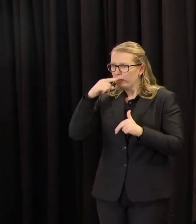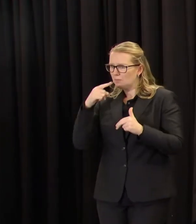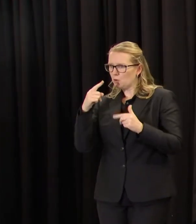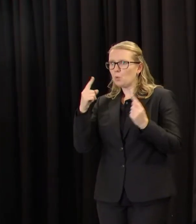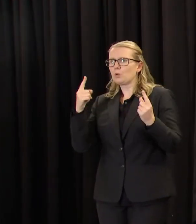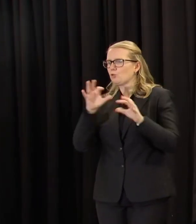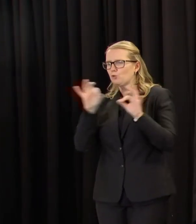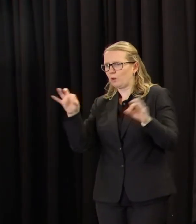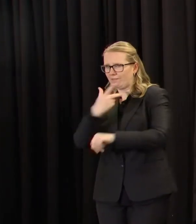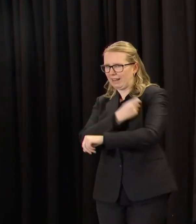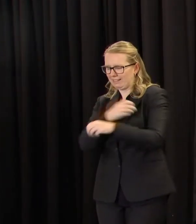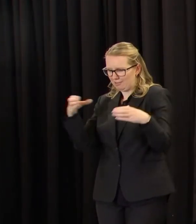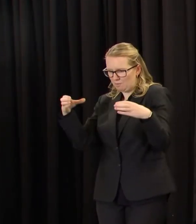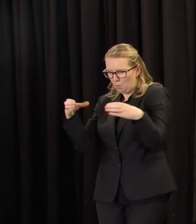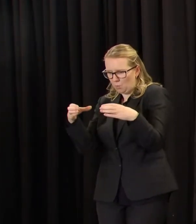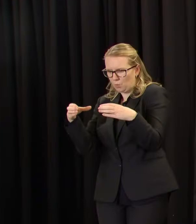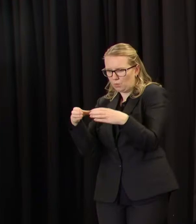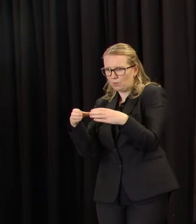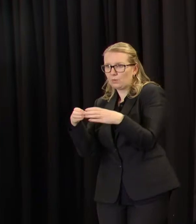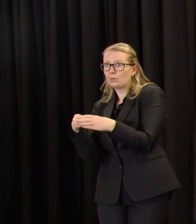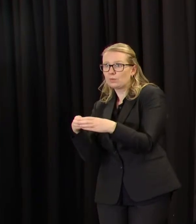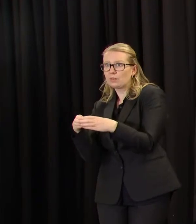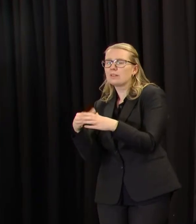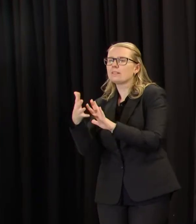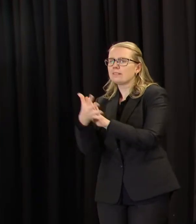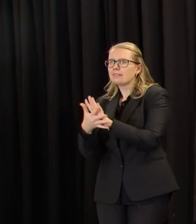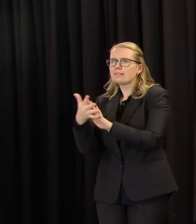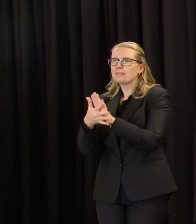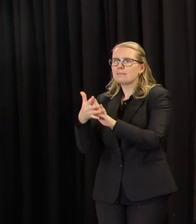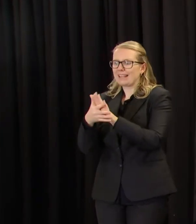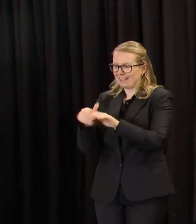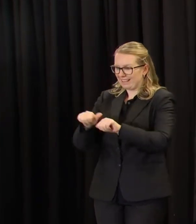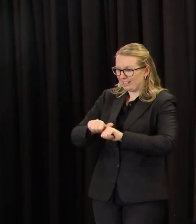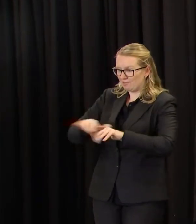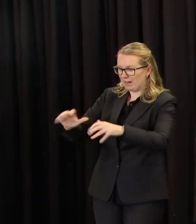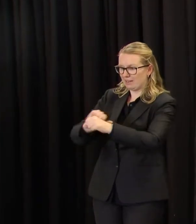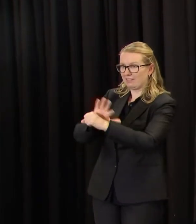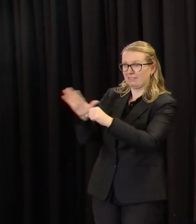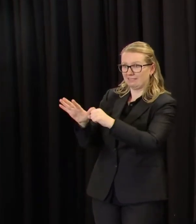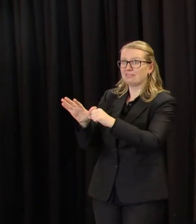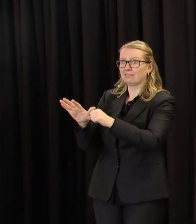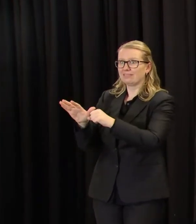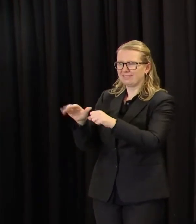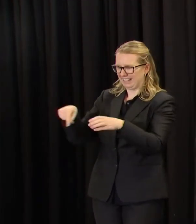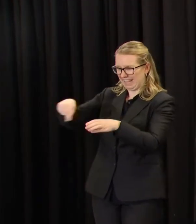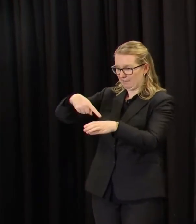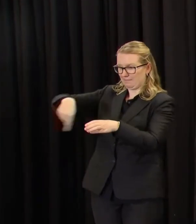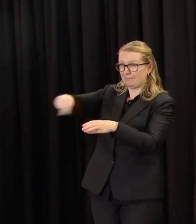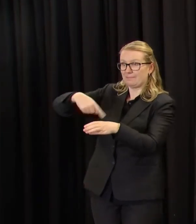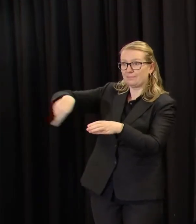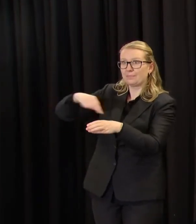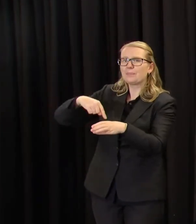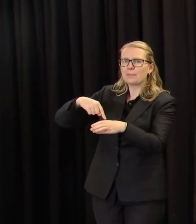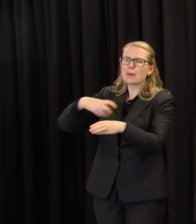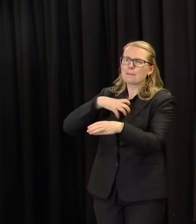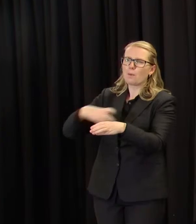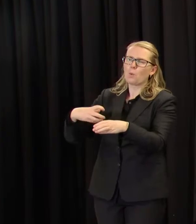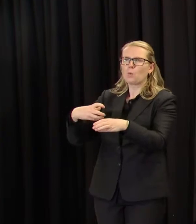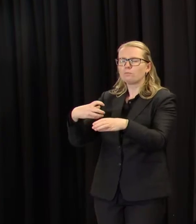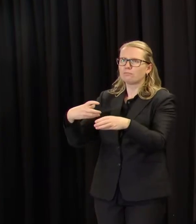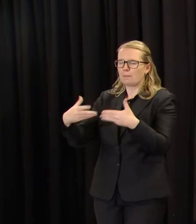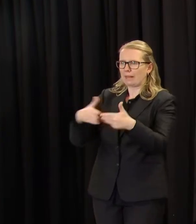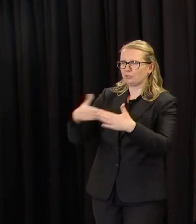more manageable the pandemic that will occur, the sort of the second pandemic almost, within that group, the more manageable it will